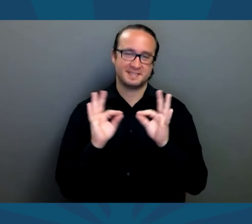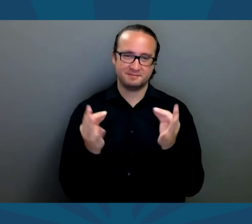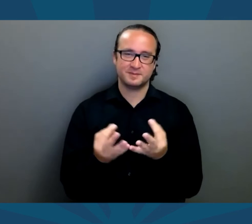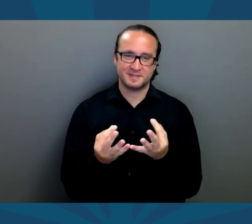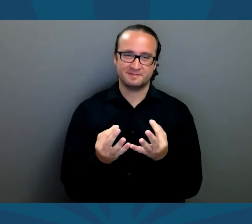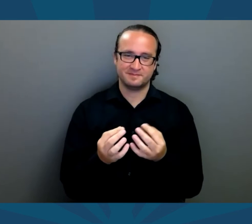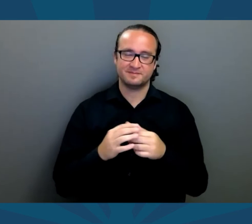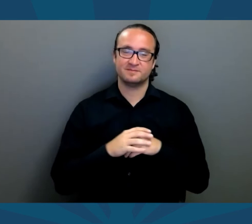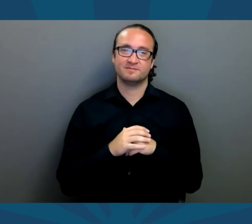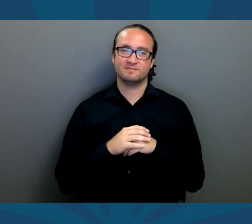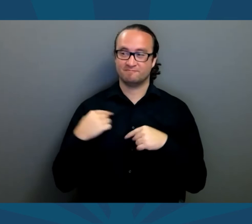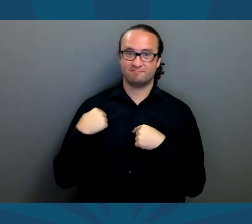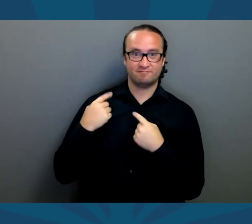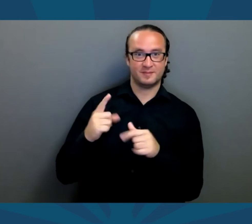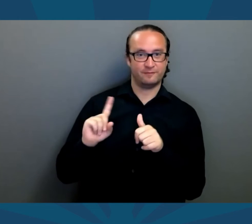family.